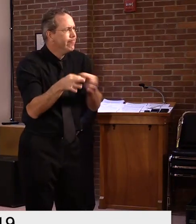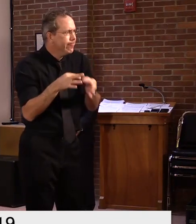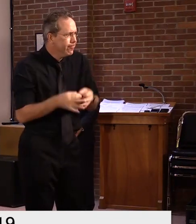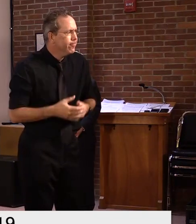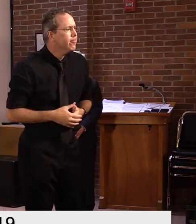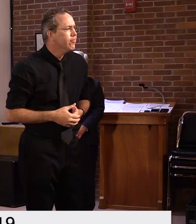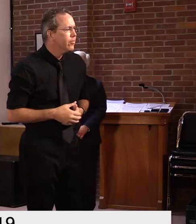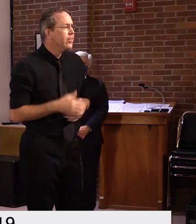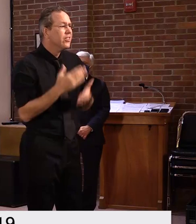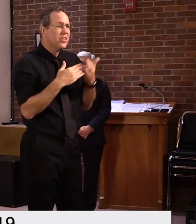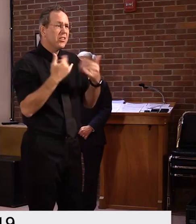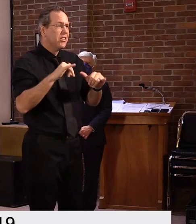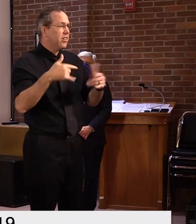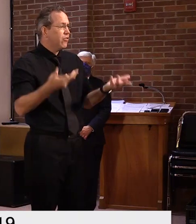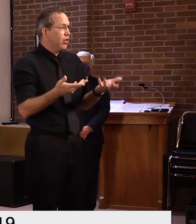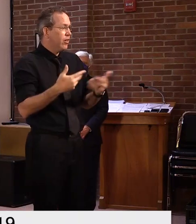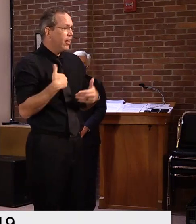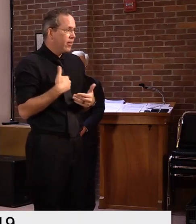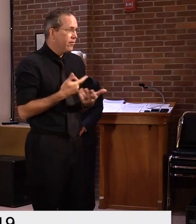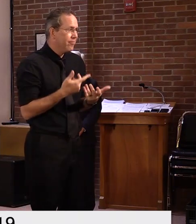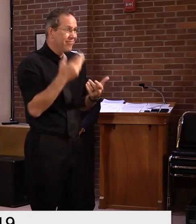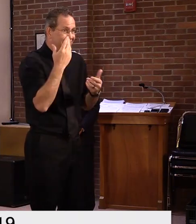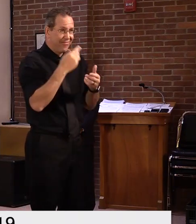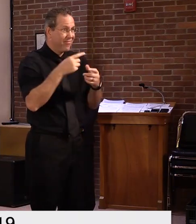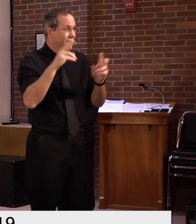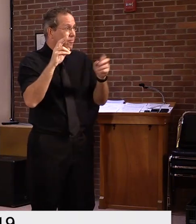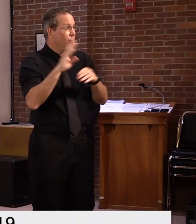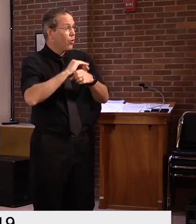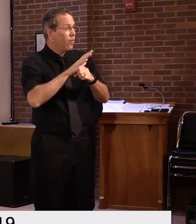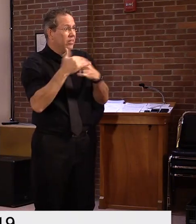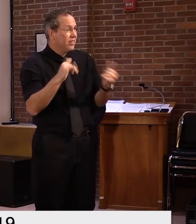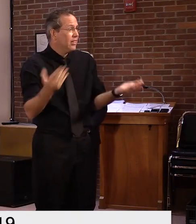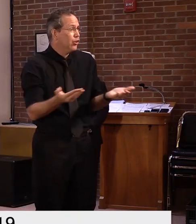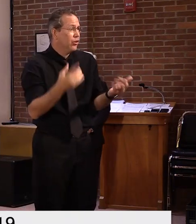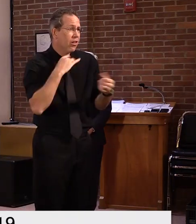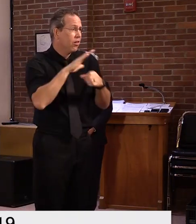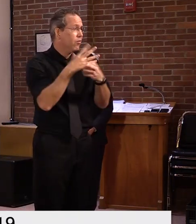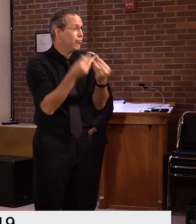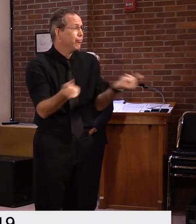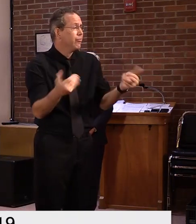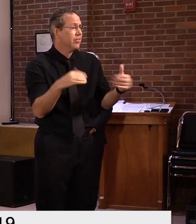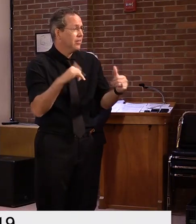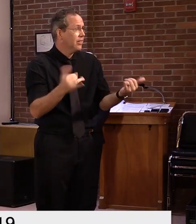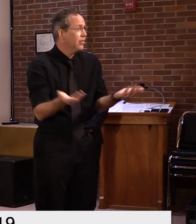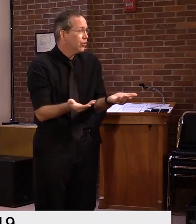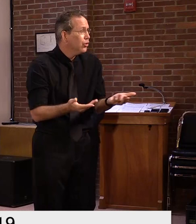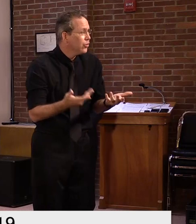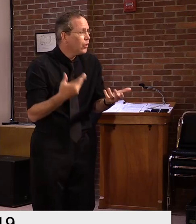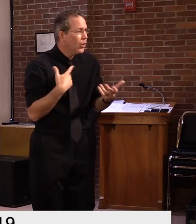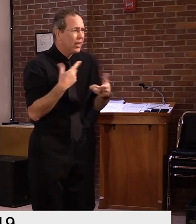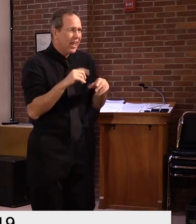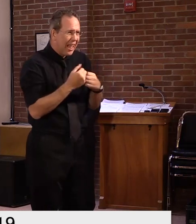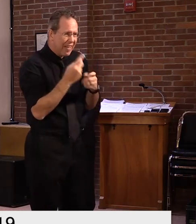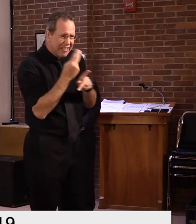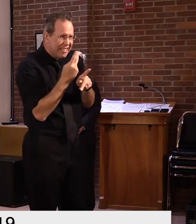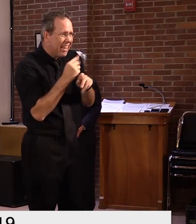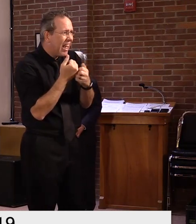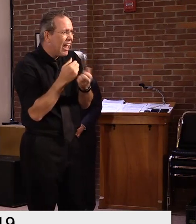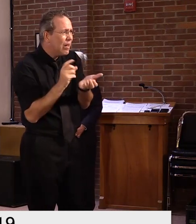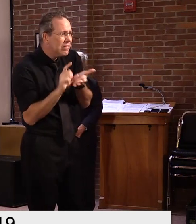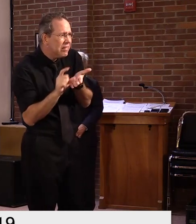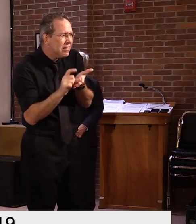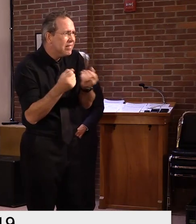the legislature was last in session, and mitigation efforts to keep it at bay have remained in place.